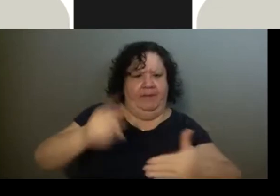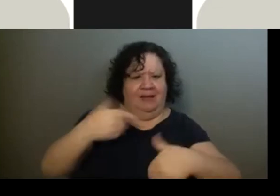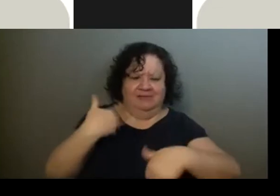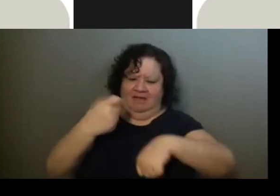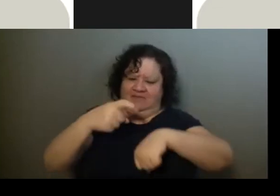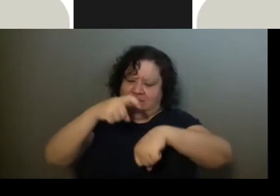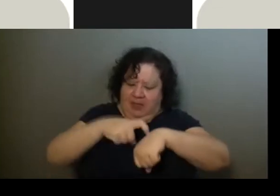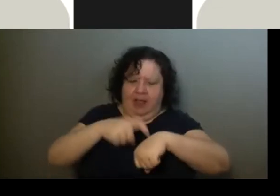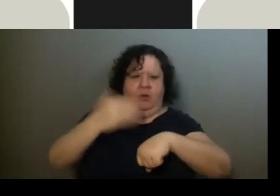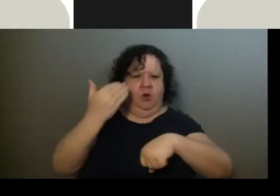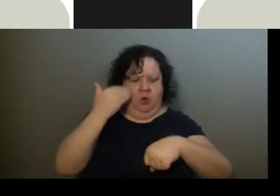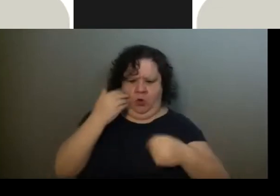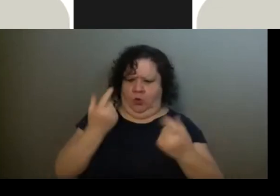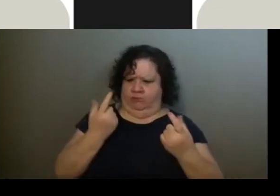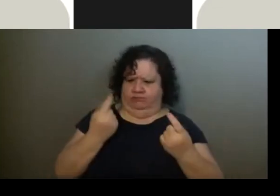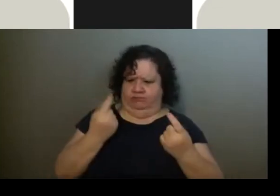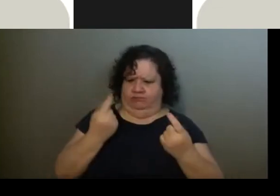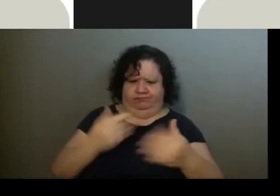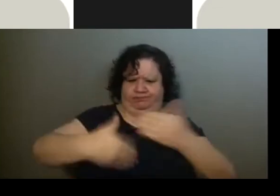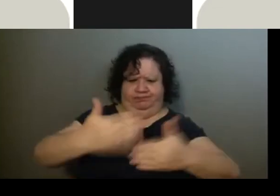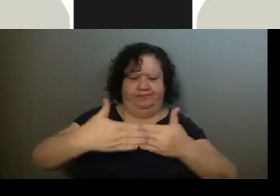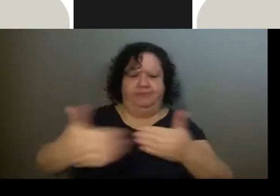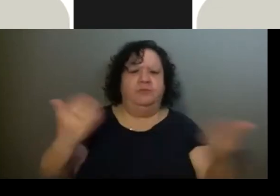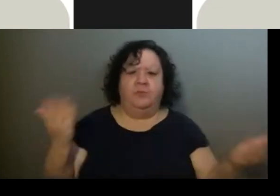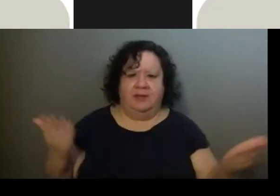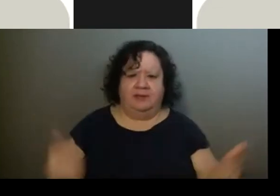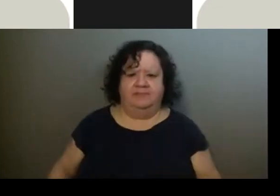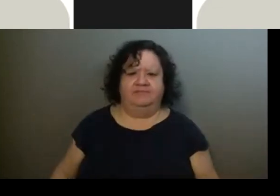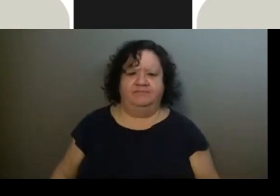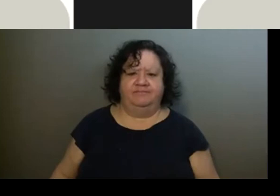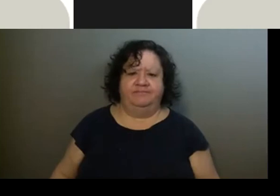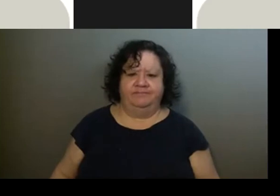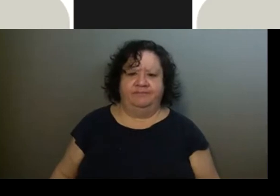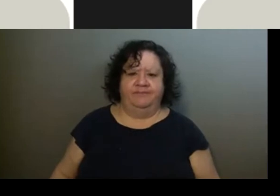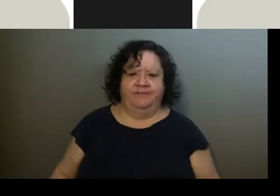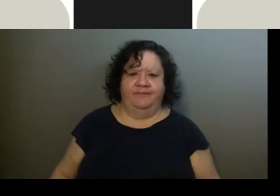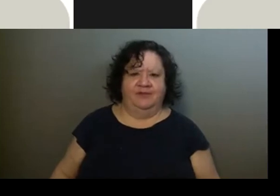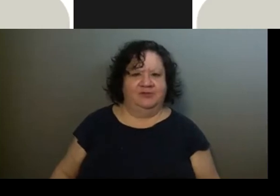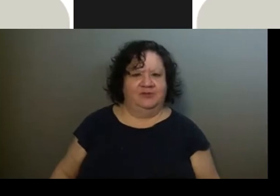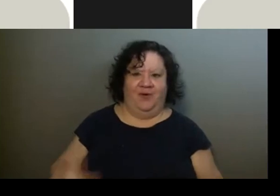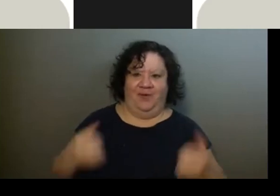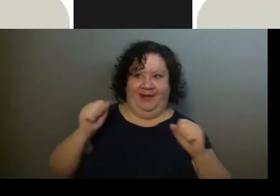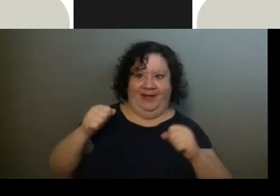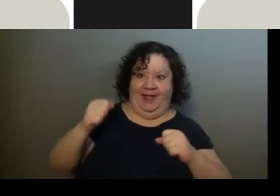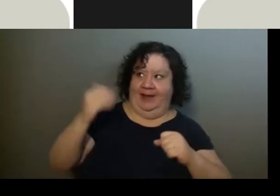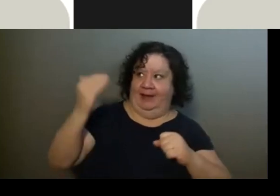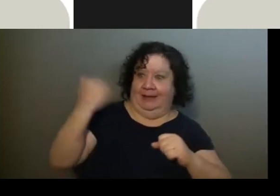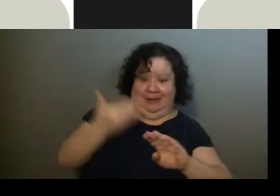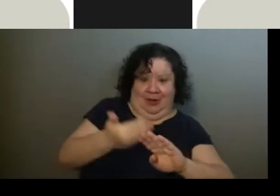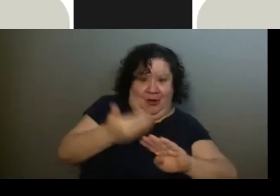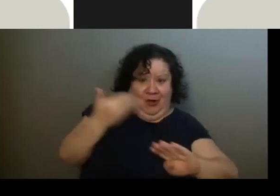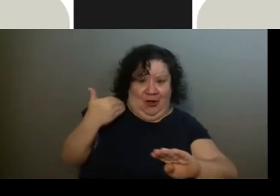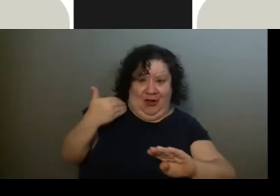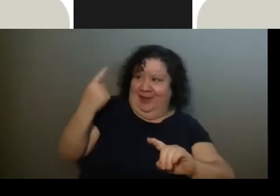or in the evacuation process after receiving the early warning sign. Now, what happens is in the communities of